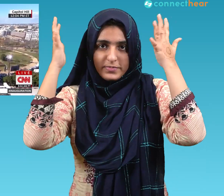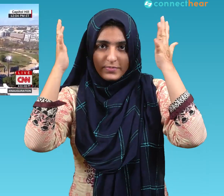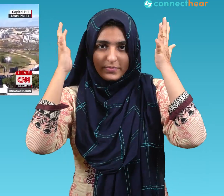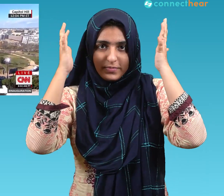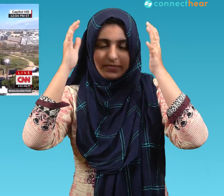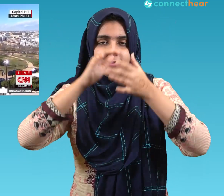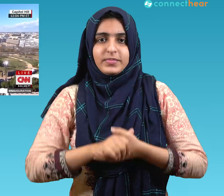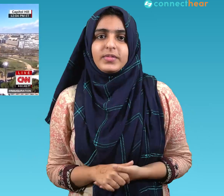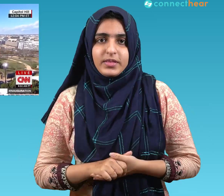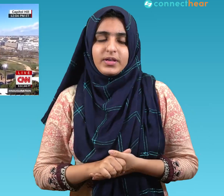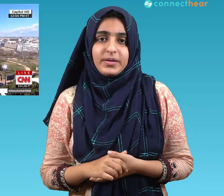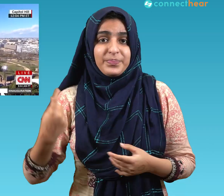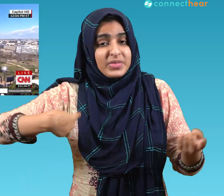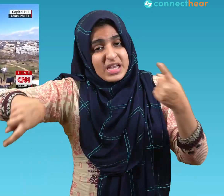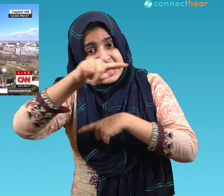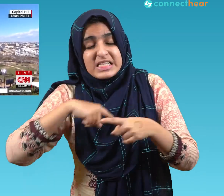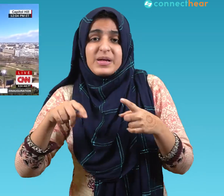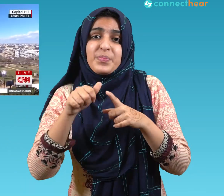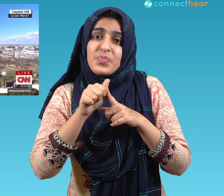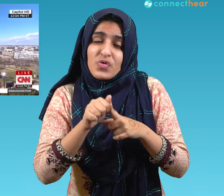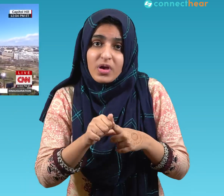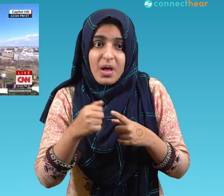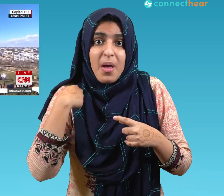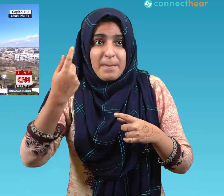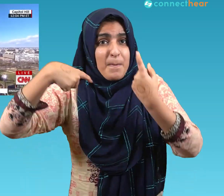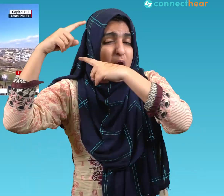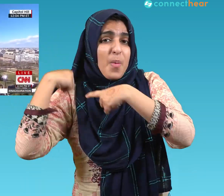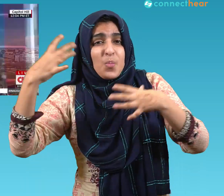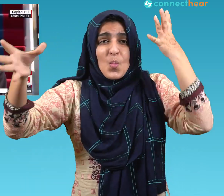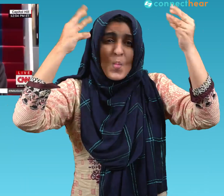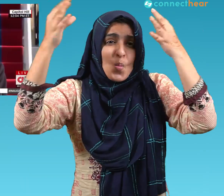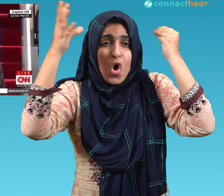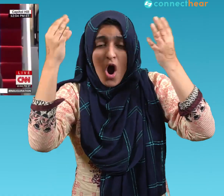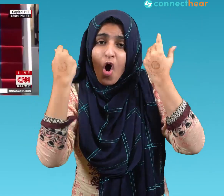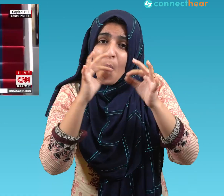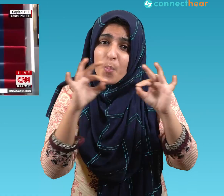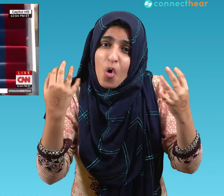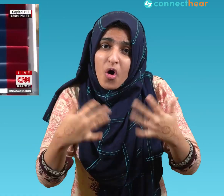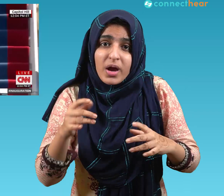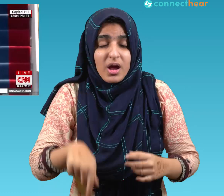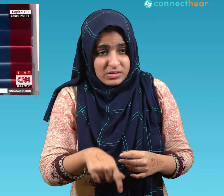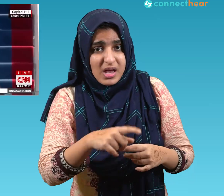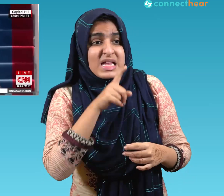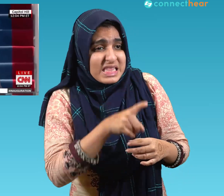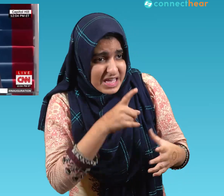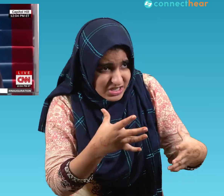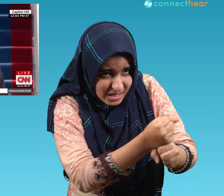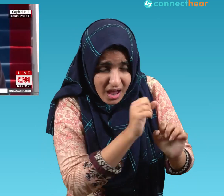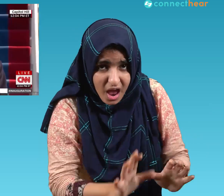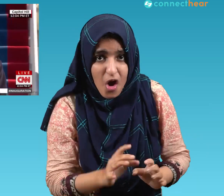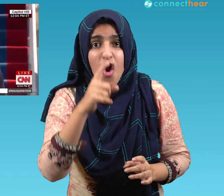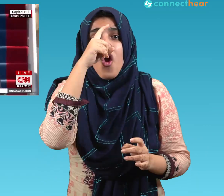Recent weeks and months have taught us a painful lesson. There is truth and there are lies.